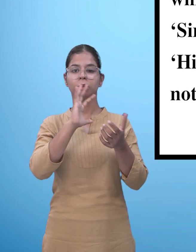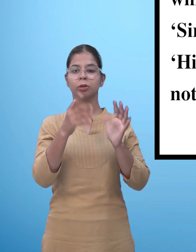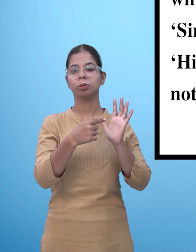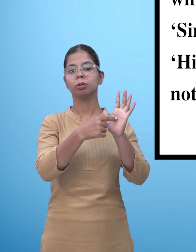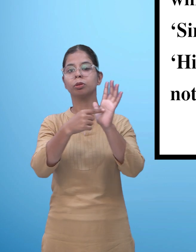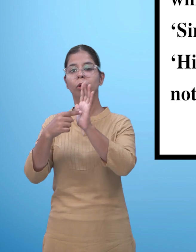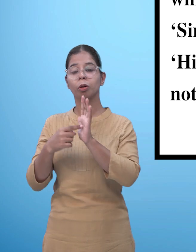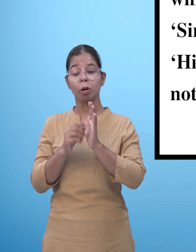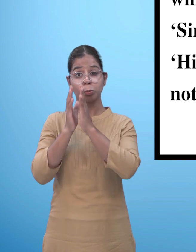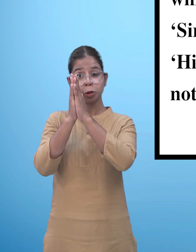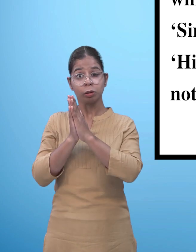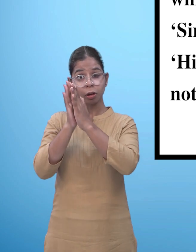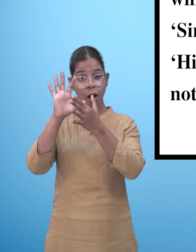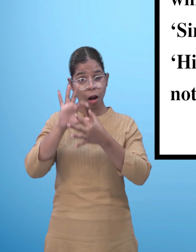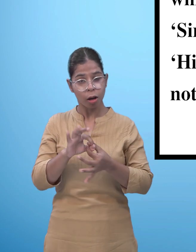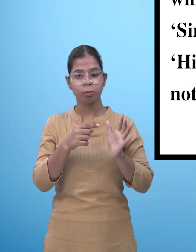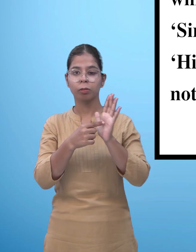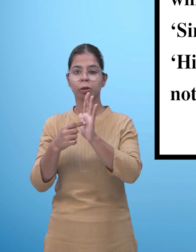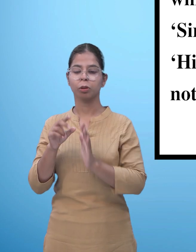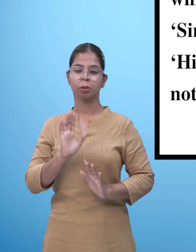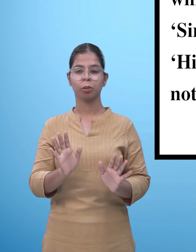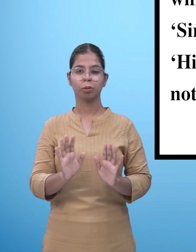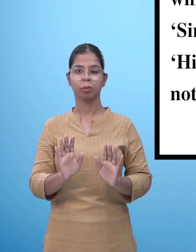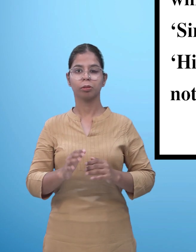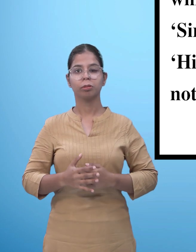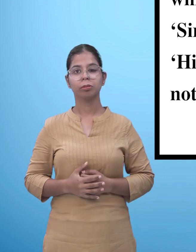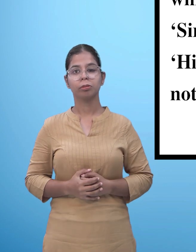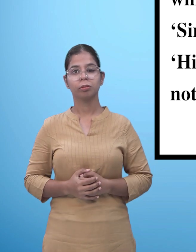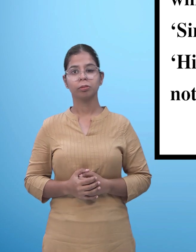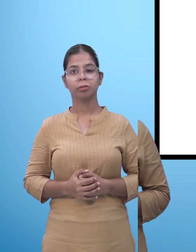does not refer here to the Hindu religion.